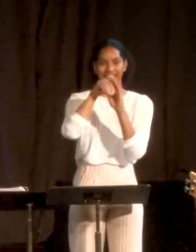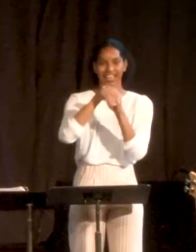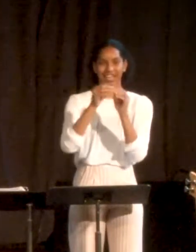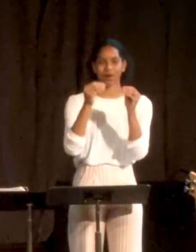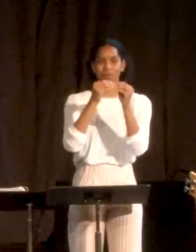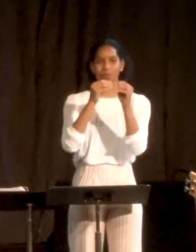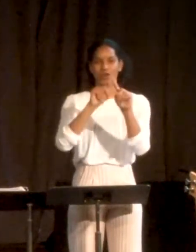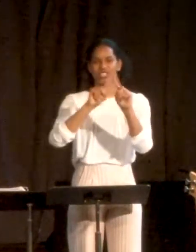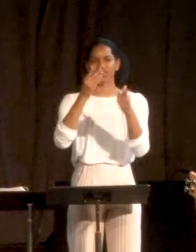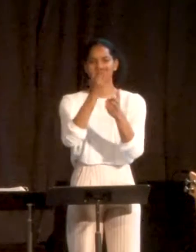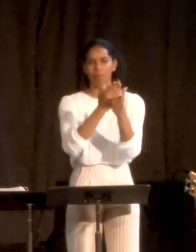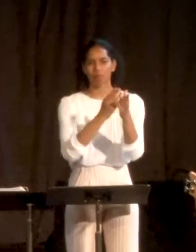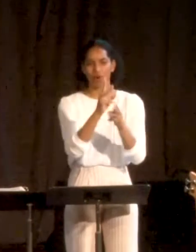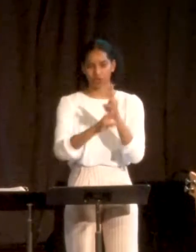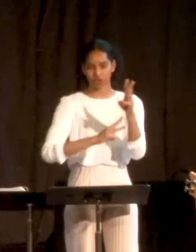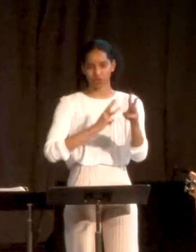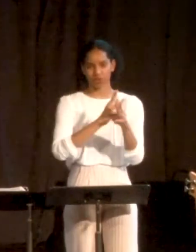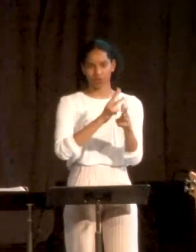8.